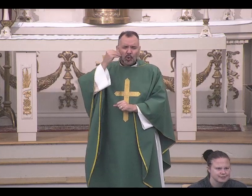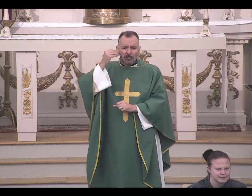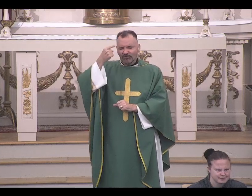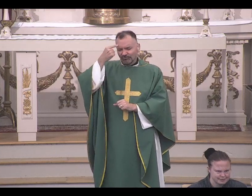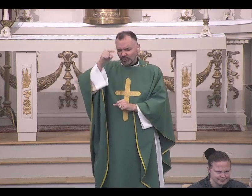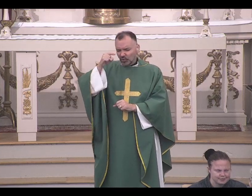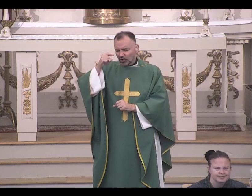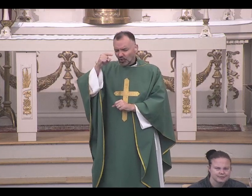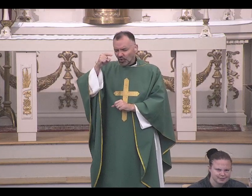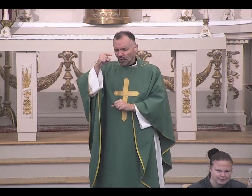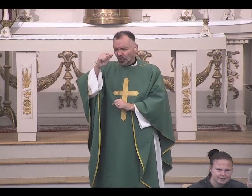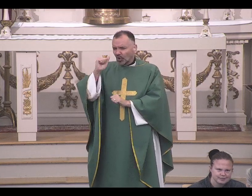Church